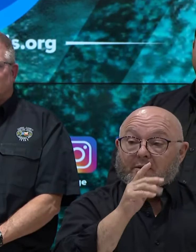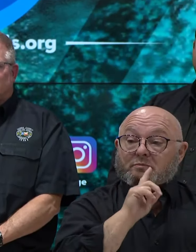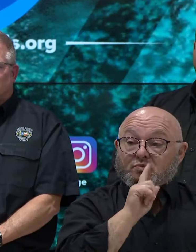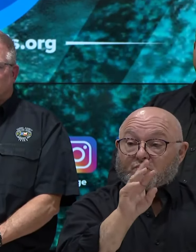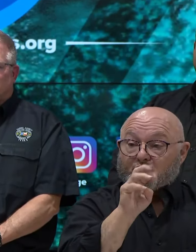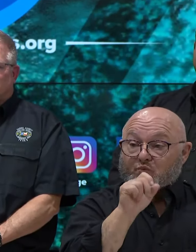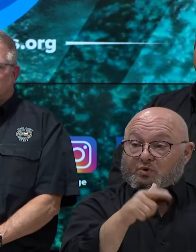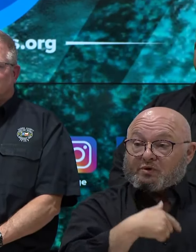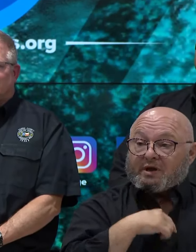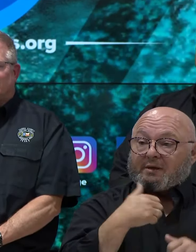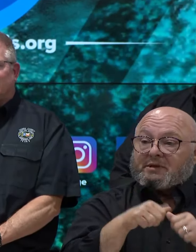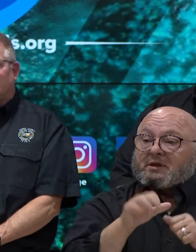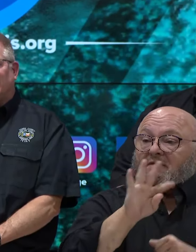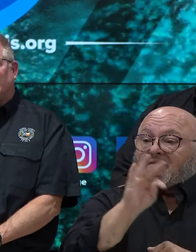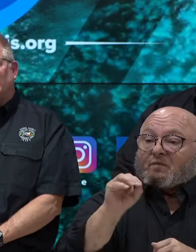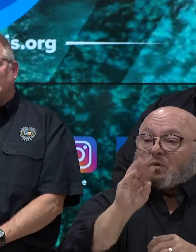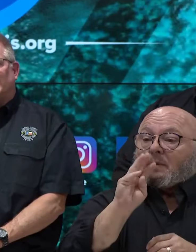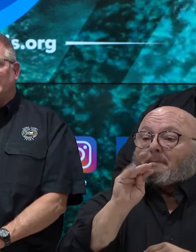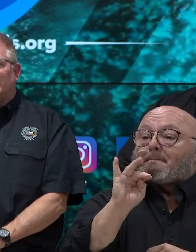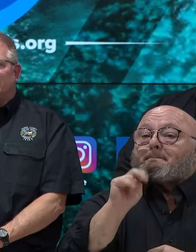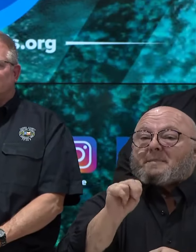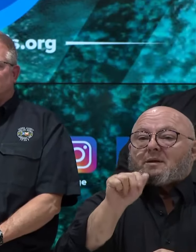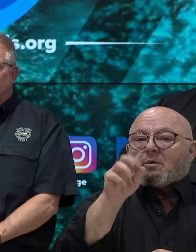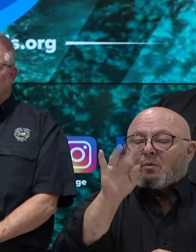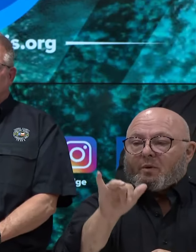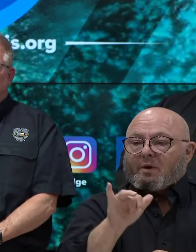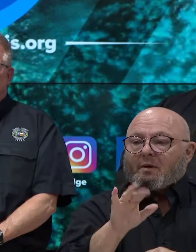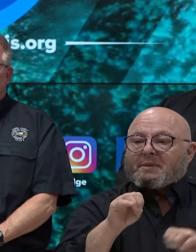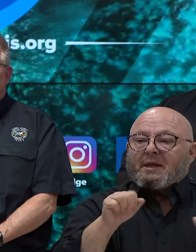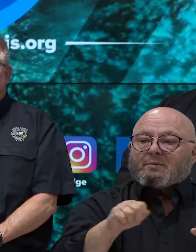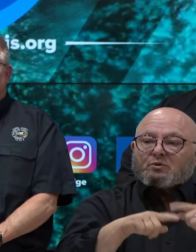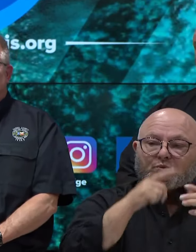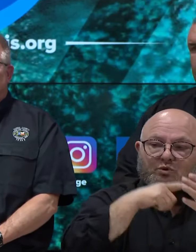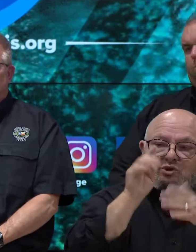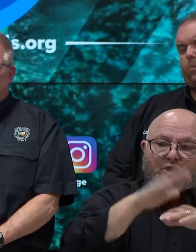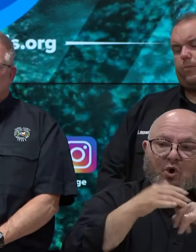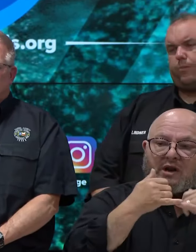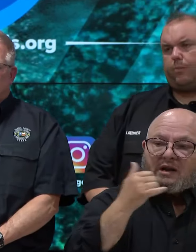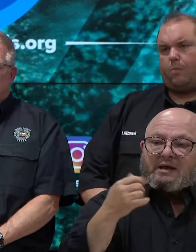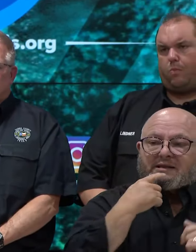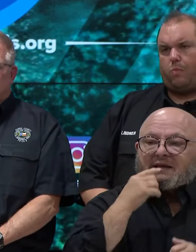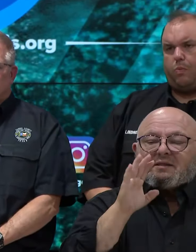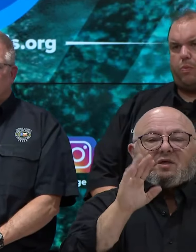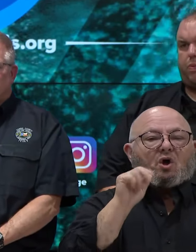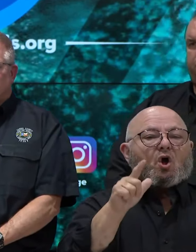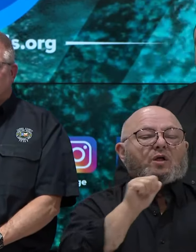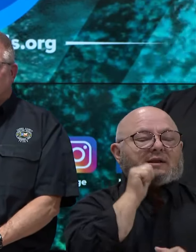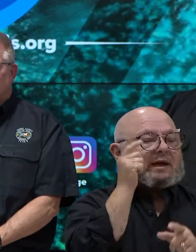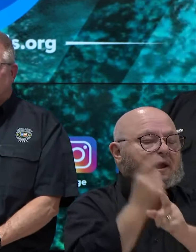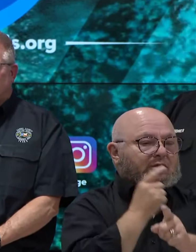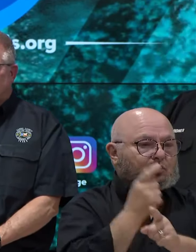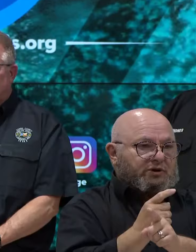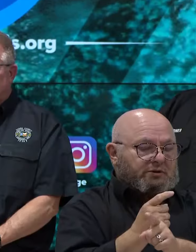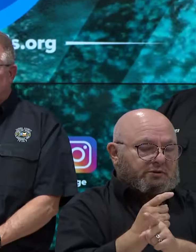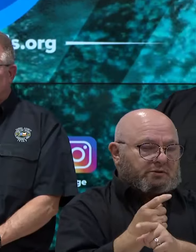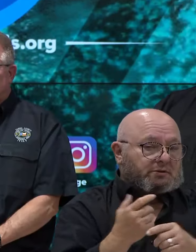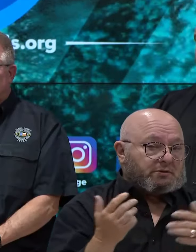I'm staying 40 minutes away, and it would be helpful to be able to check online. I've seen many people say the calls are not accurate.